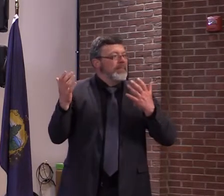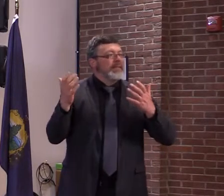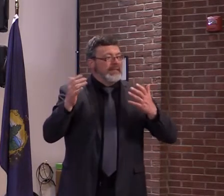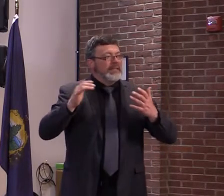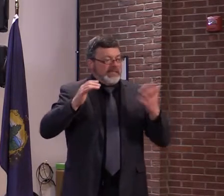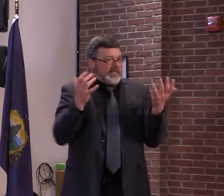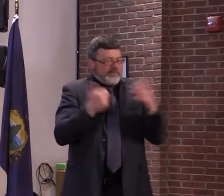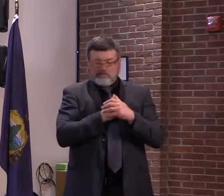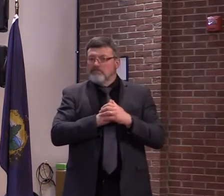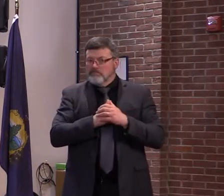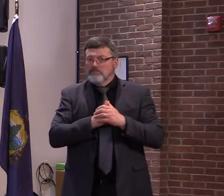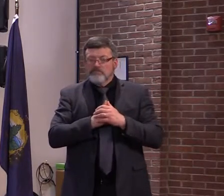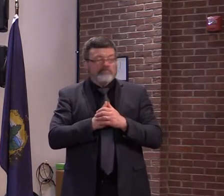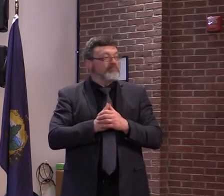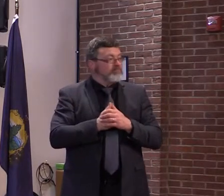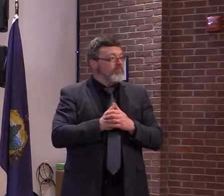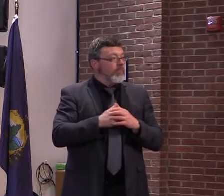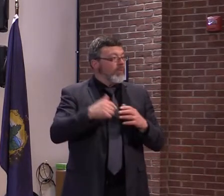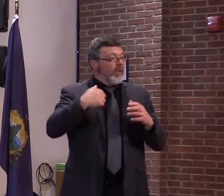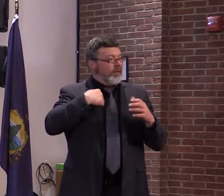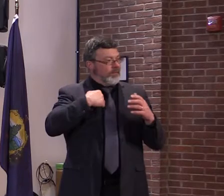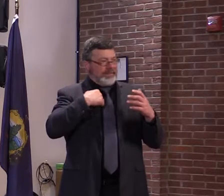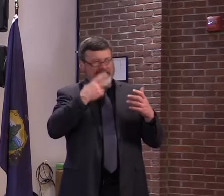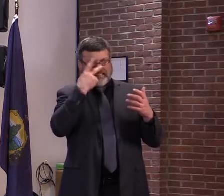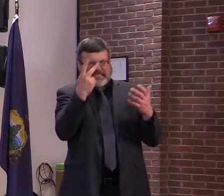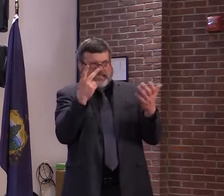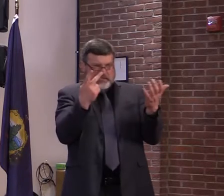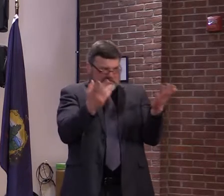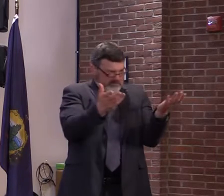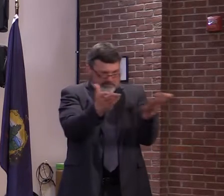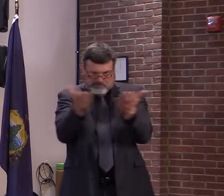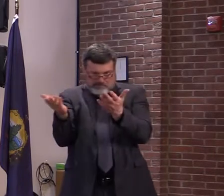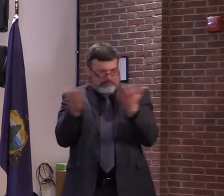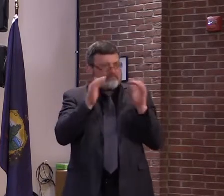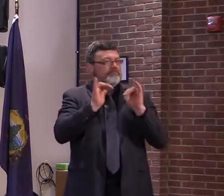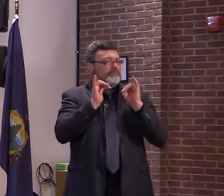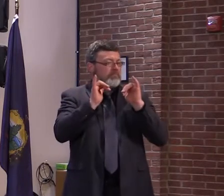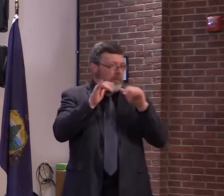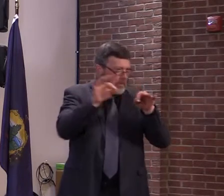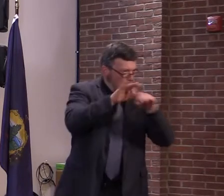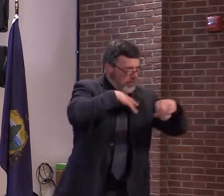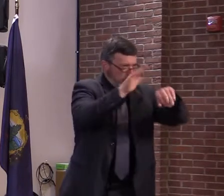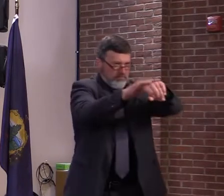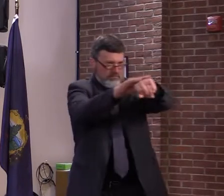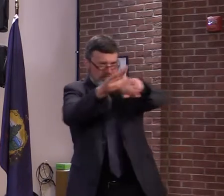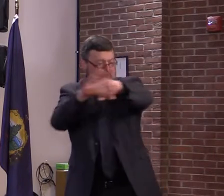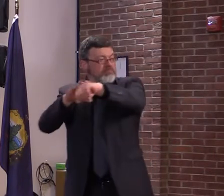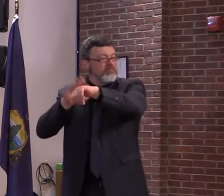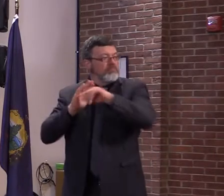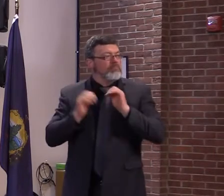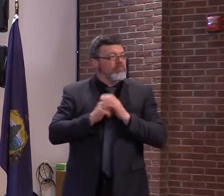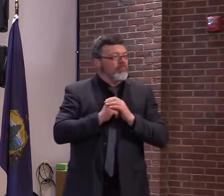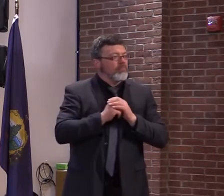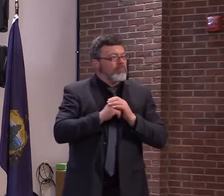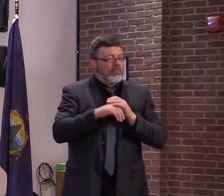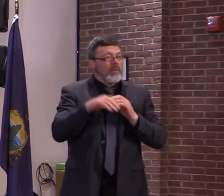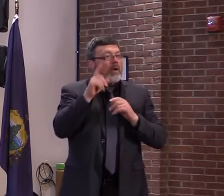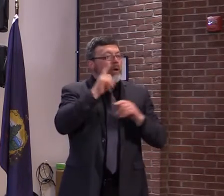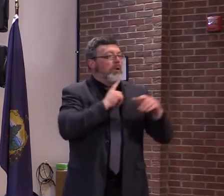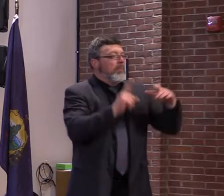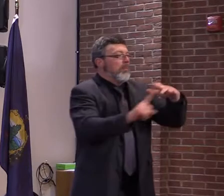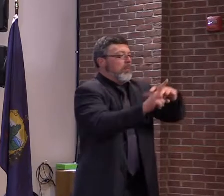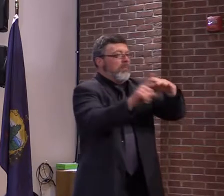have illustrated last week. But based upon our current local and regional data, there is no need for any